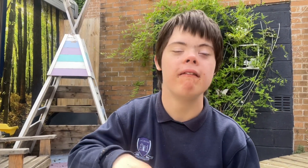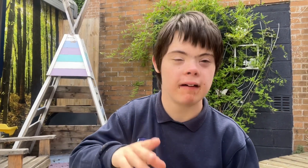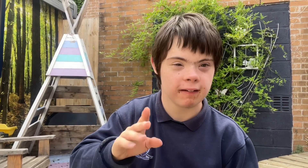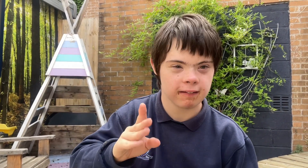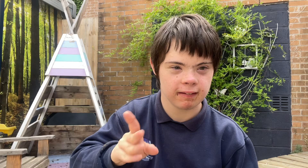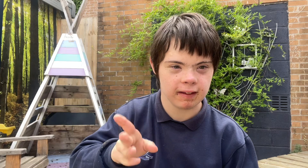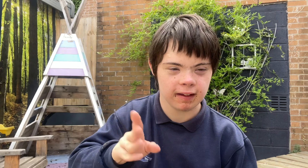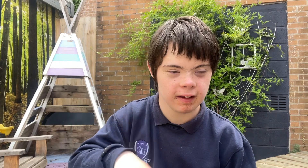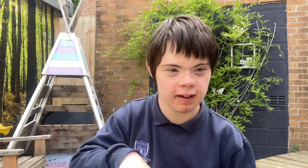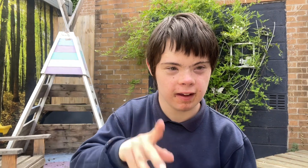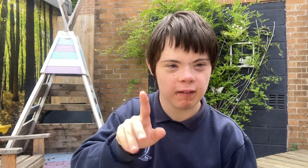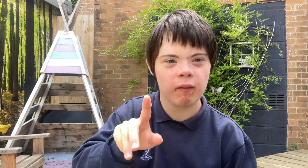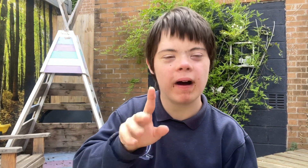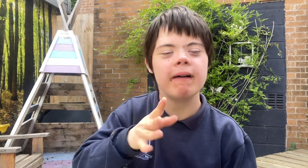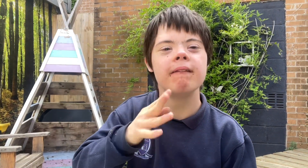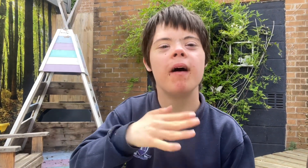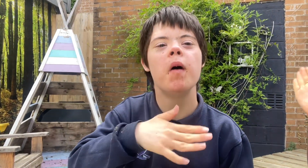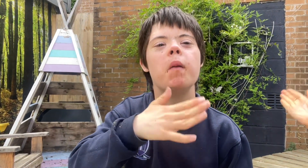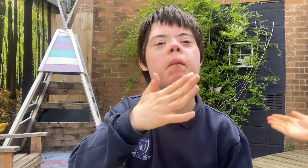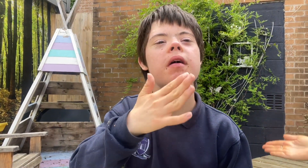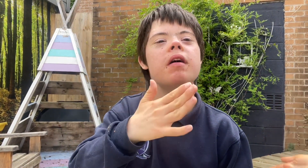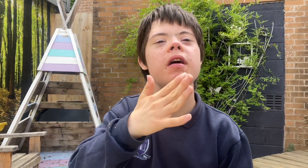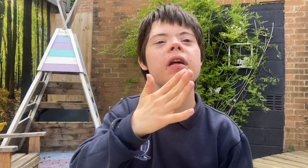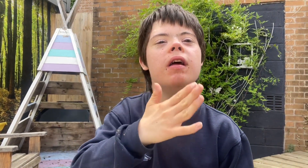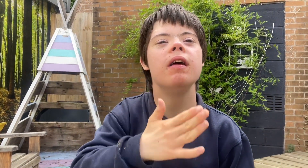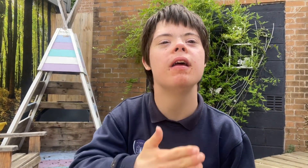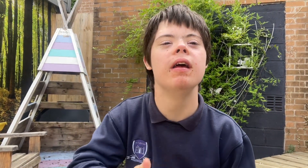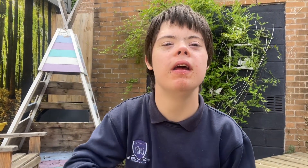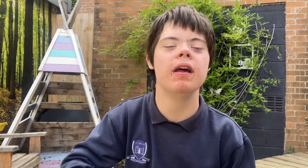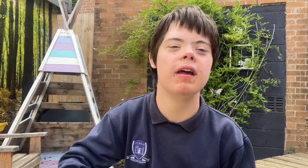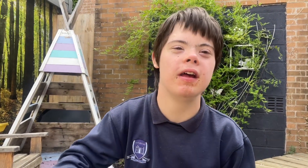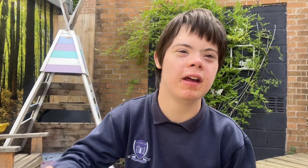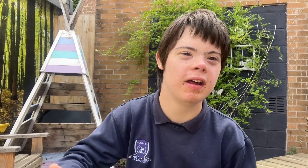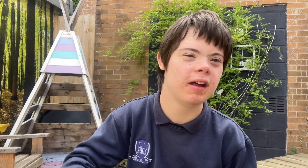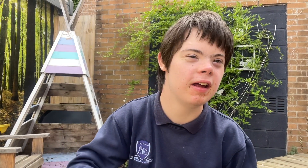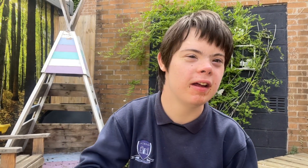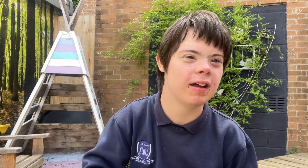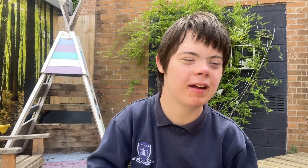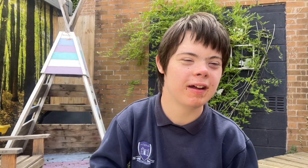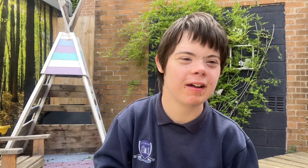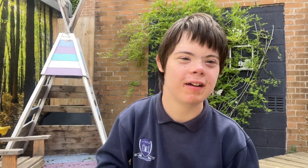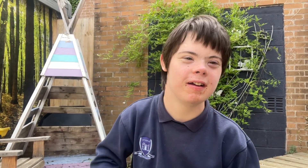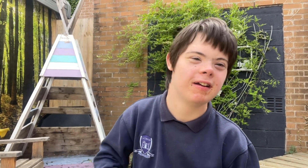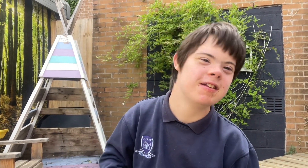Mae'n diwedd y byd.